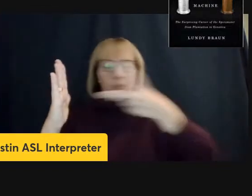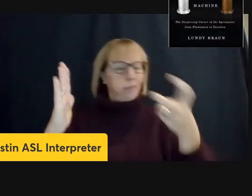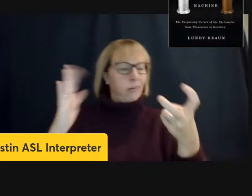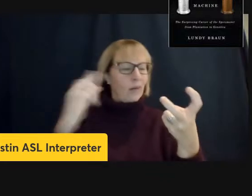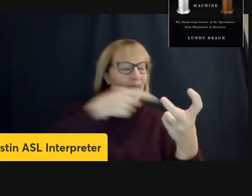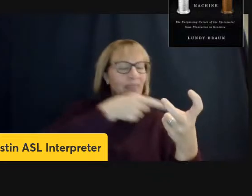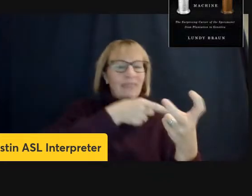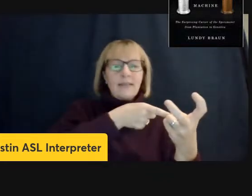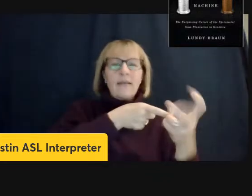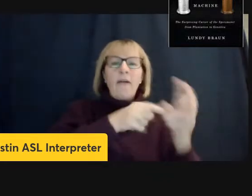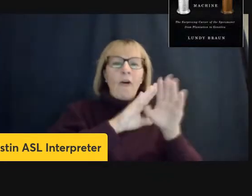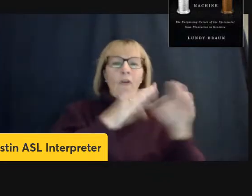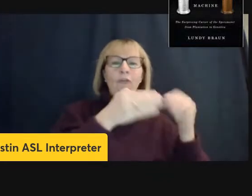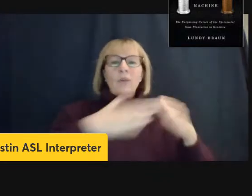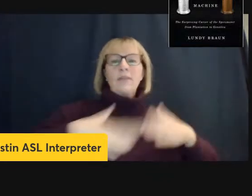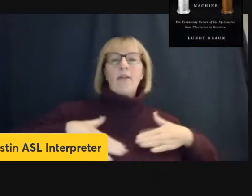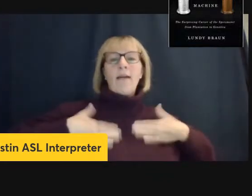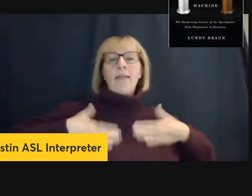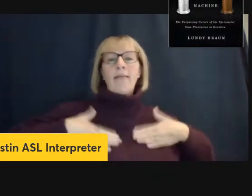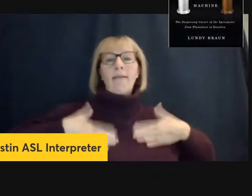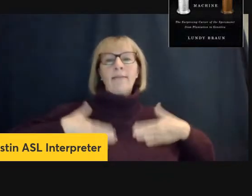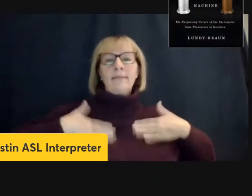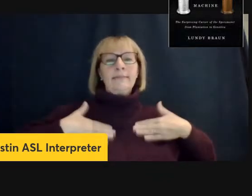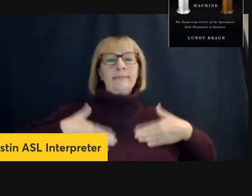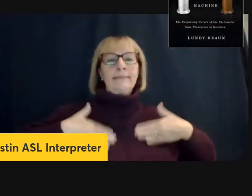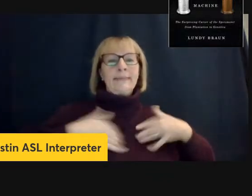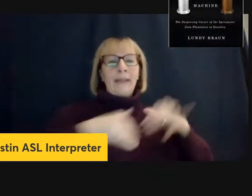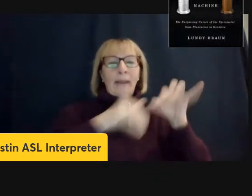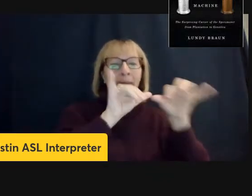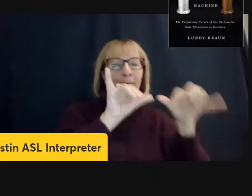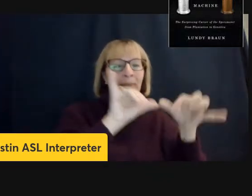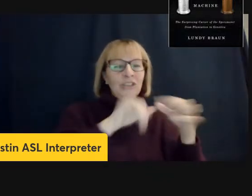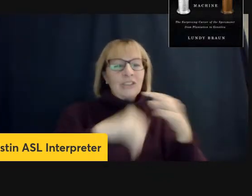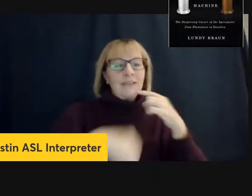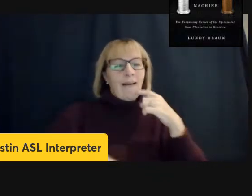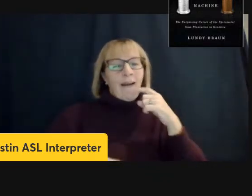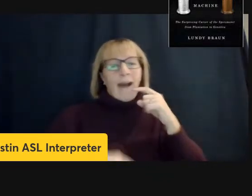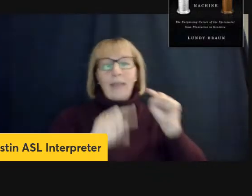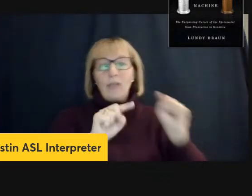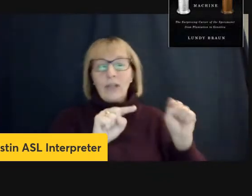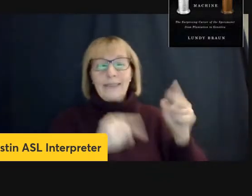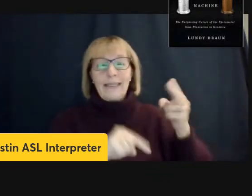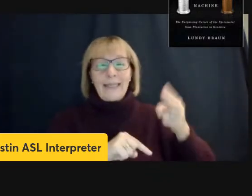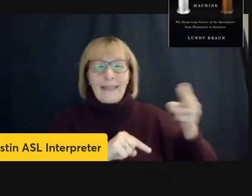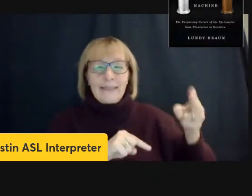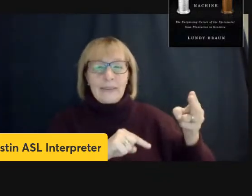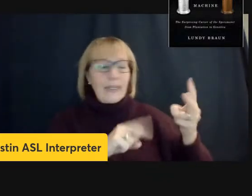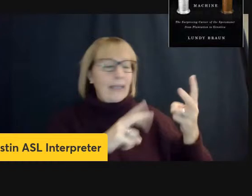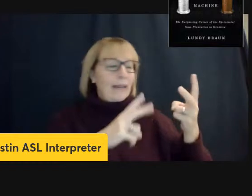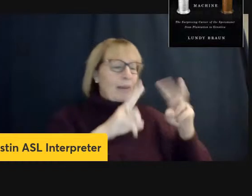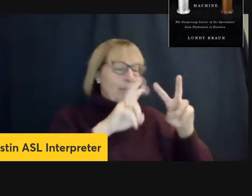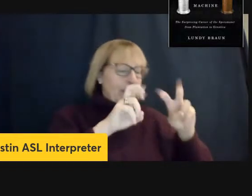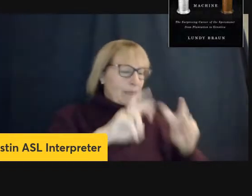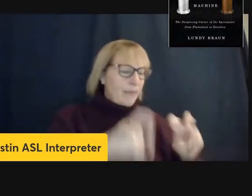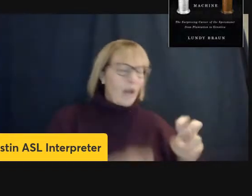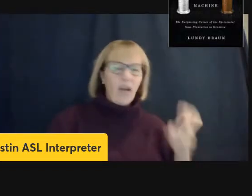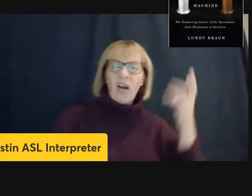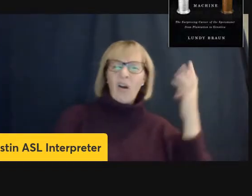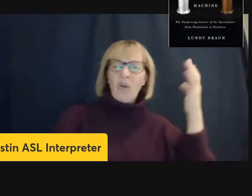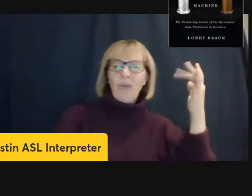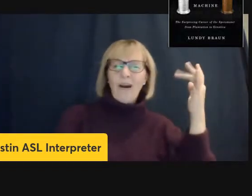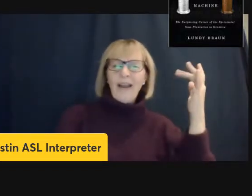to lung capacity measurements. I looked in his archives. I could not find why